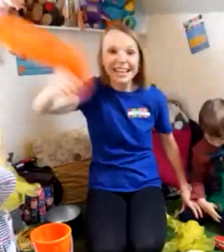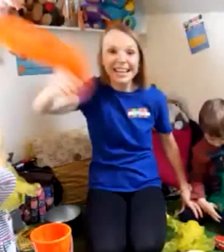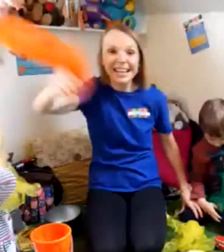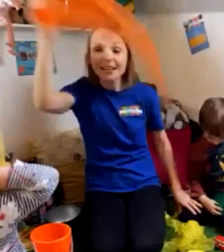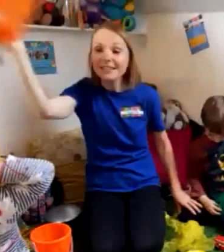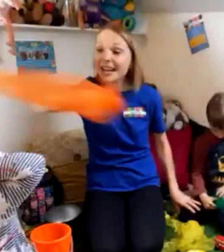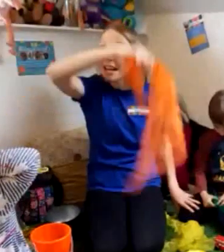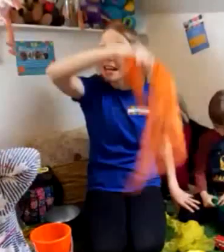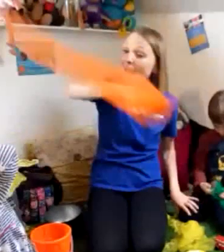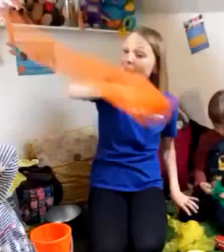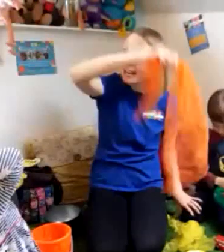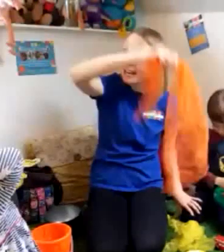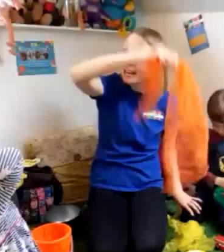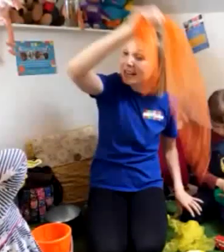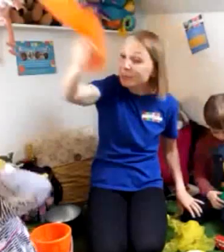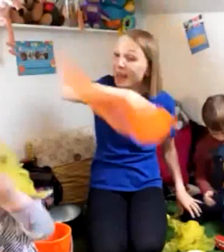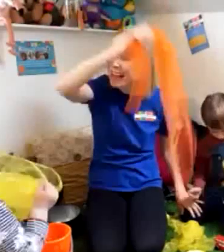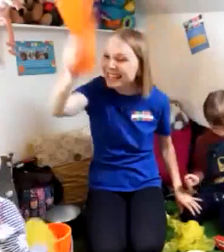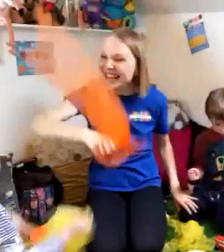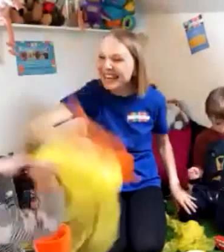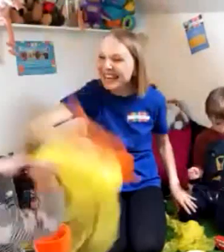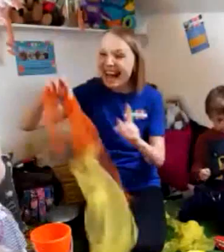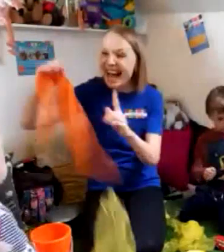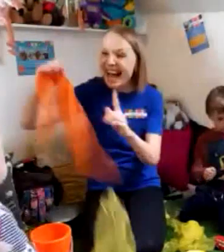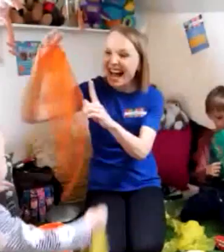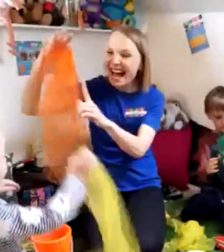see your blades are spinning